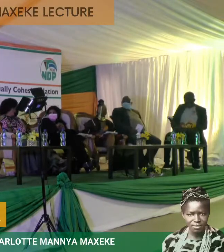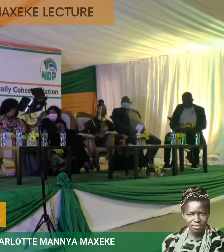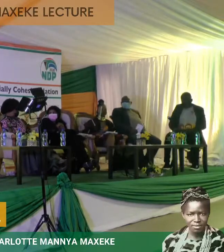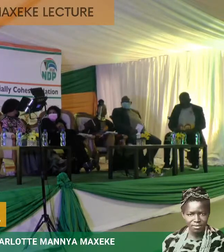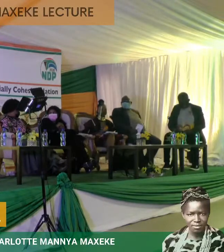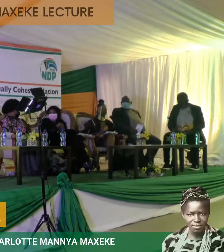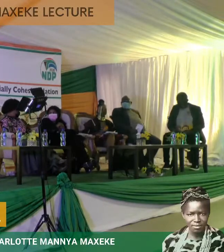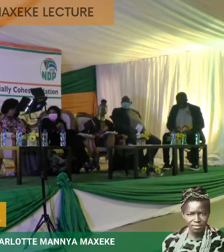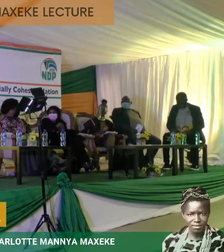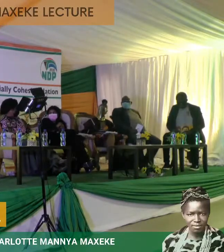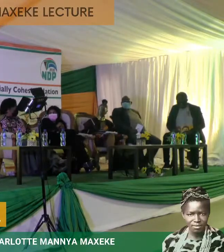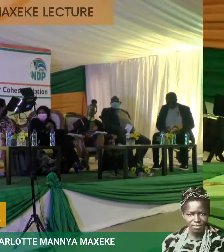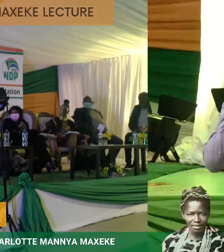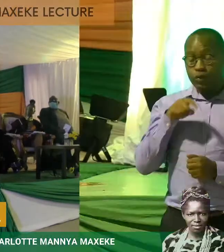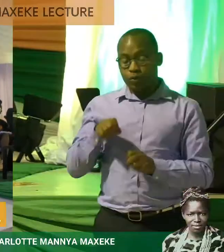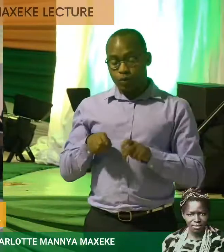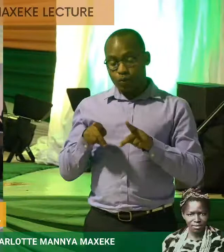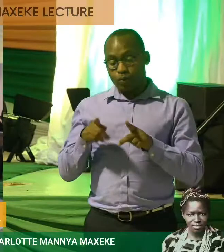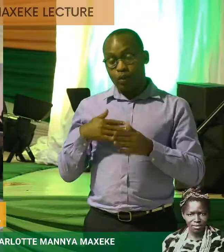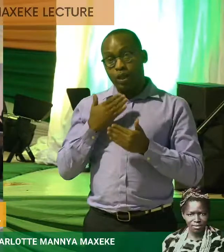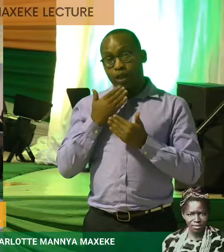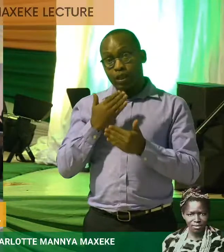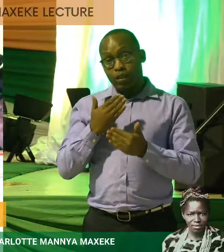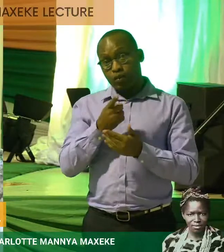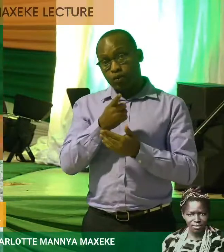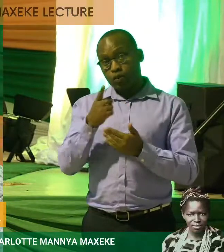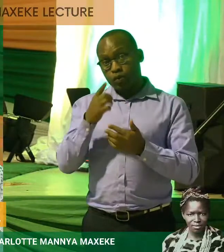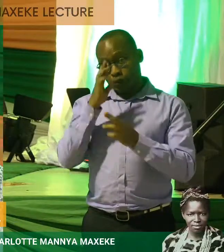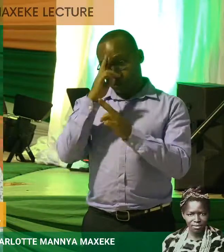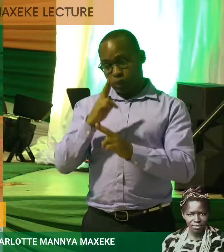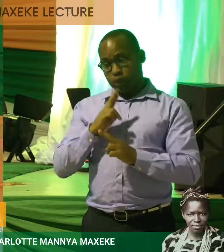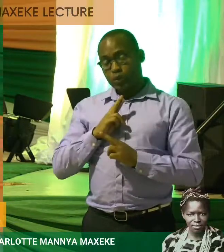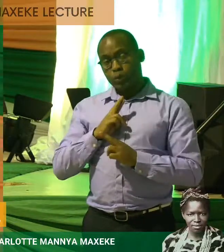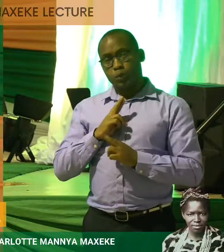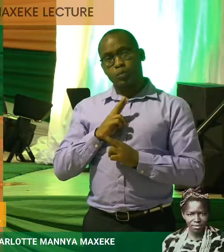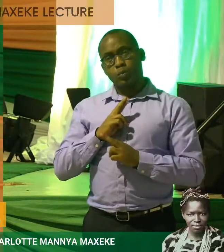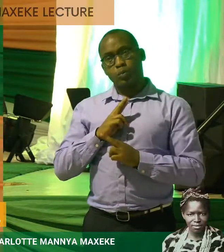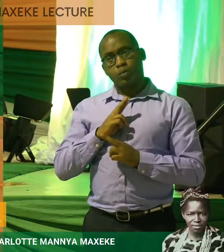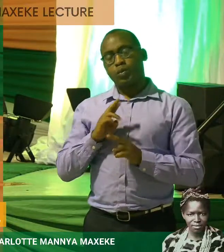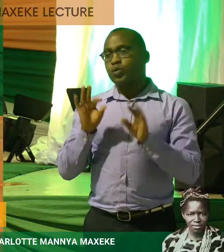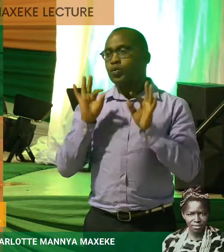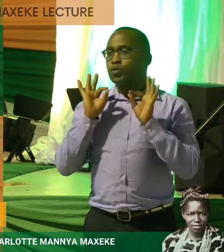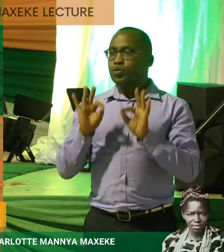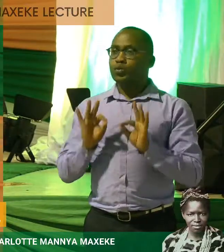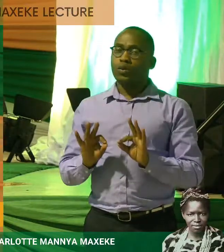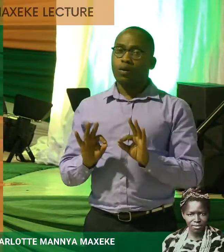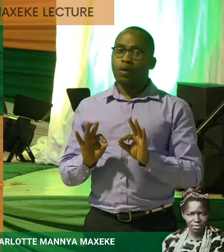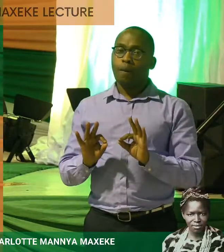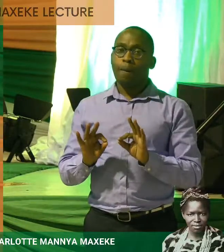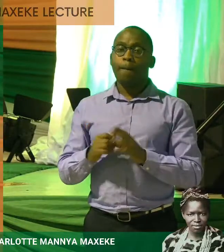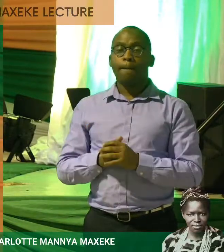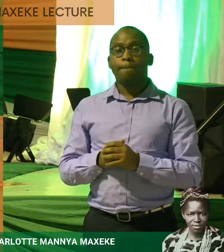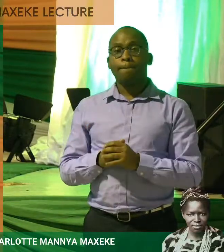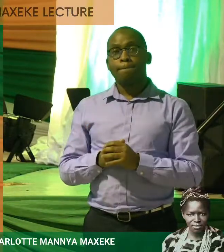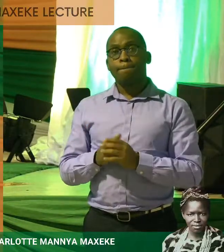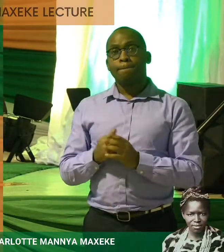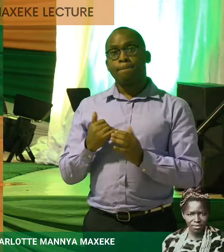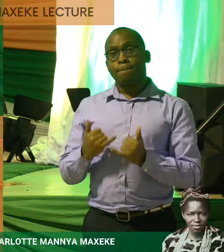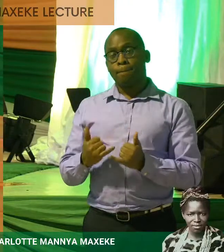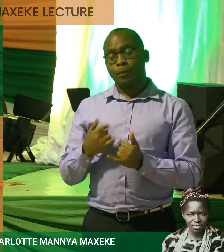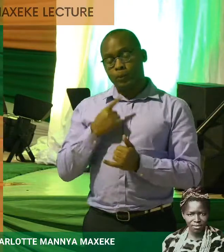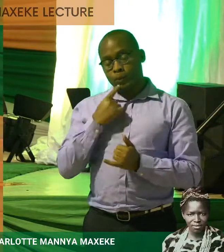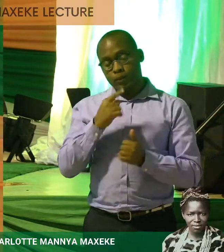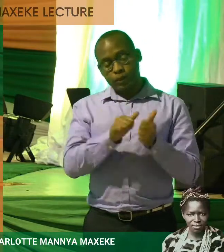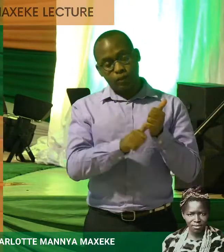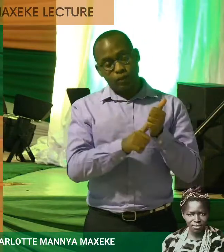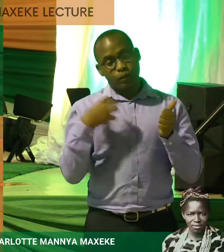mandithathe nje elithuba lokubulela indlela eniye nandiphatha ngayo kakuhle ndithi